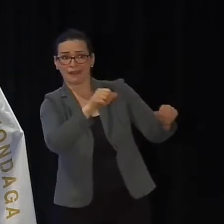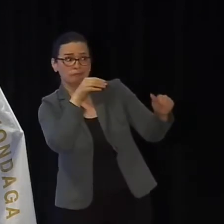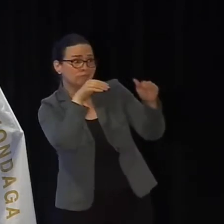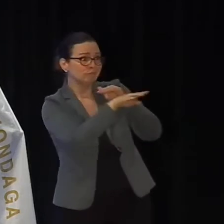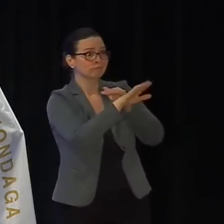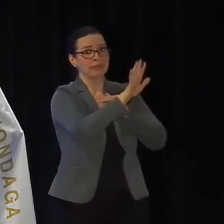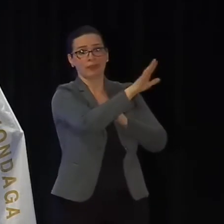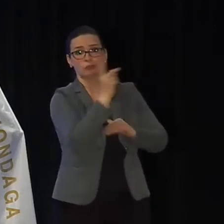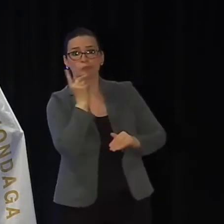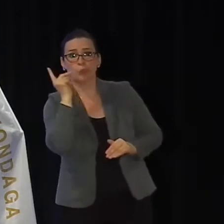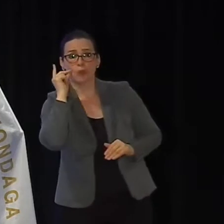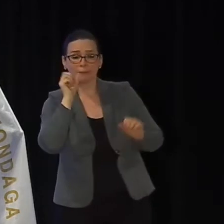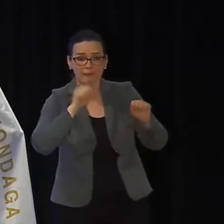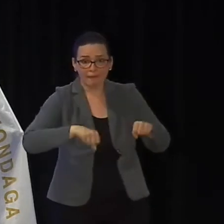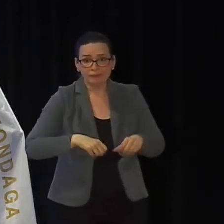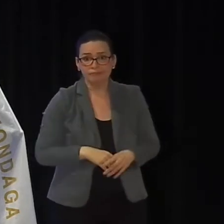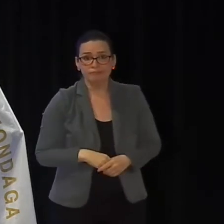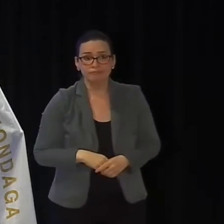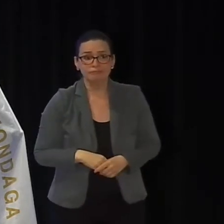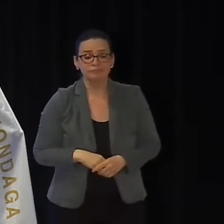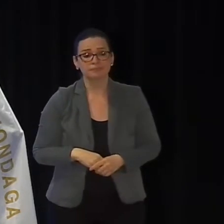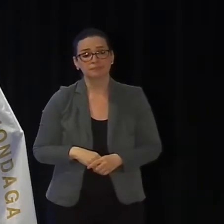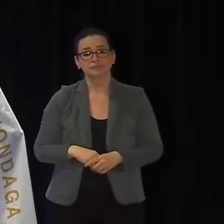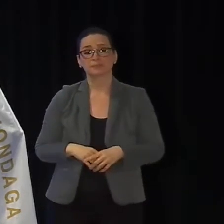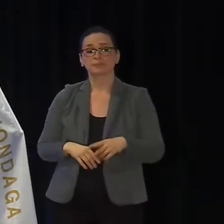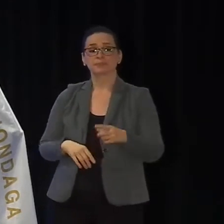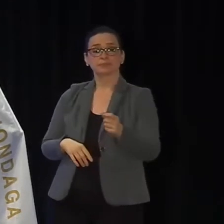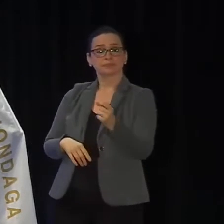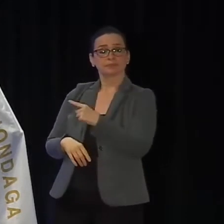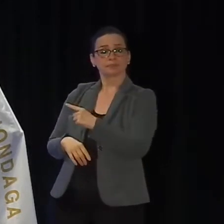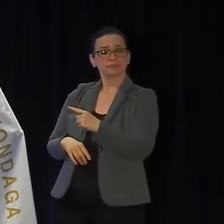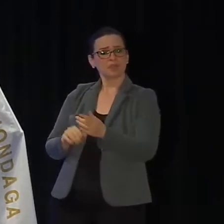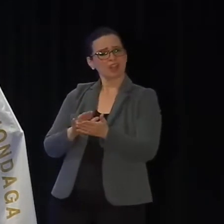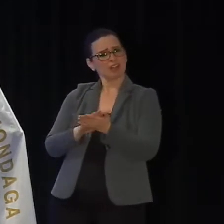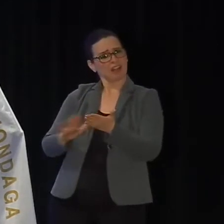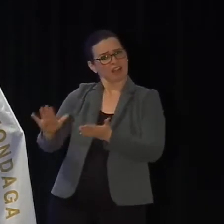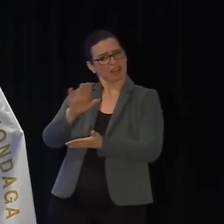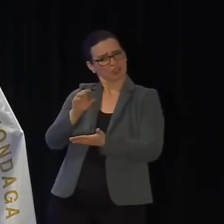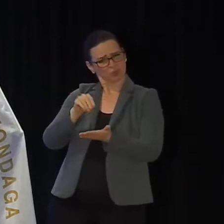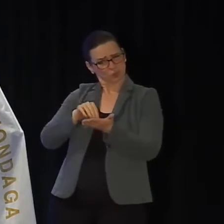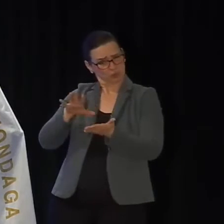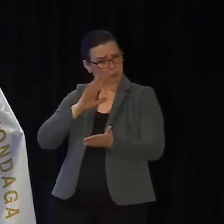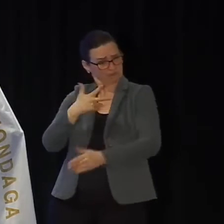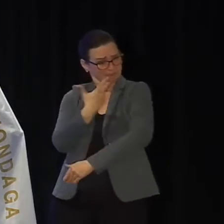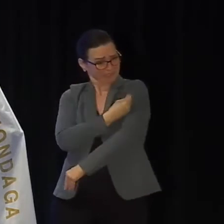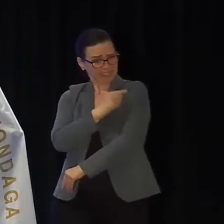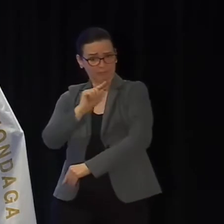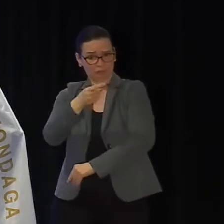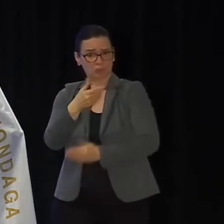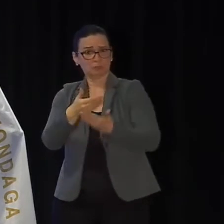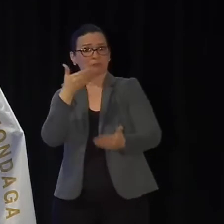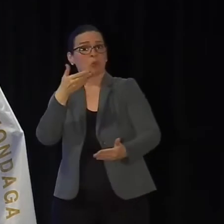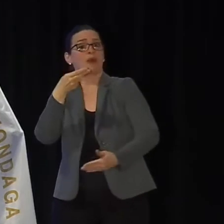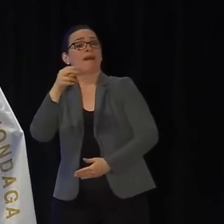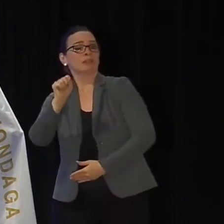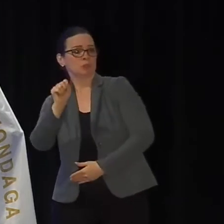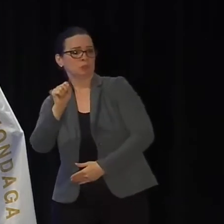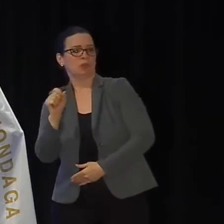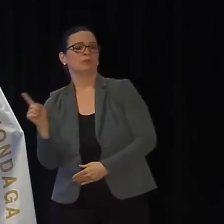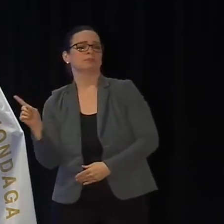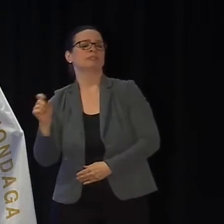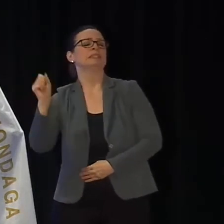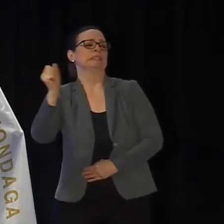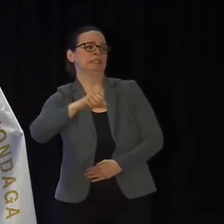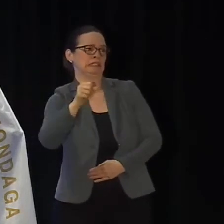priority over high schoolers because of their living situation? I think they do. With the congregate settings, I think they do, yeah. Can you give